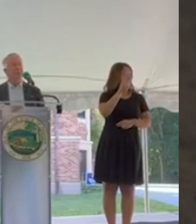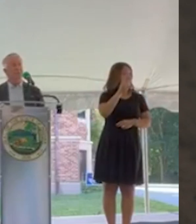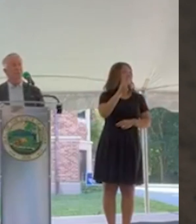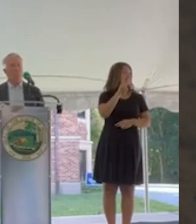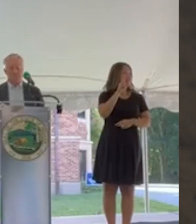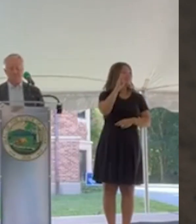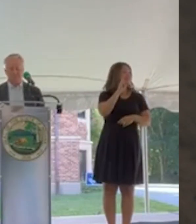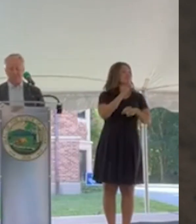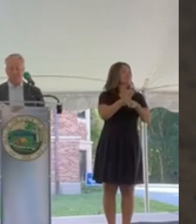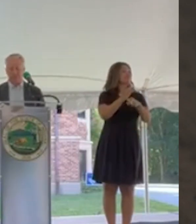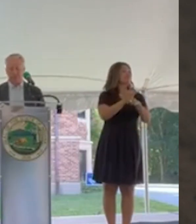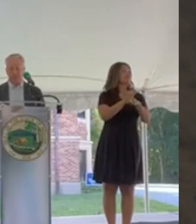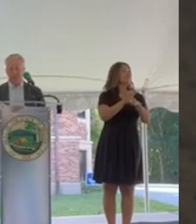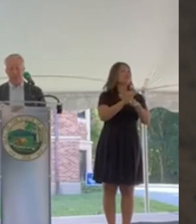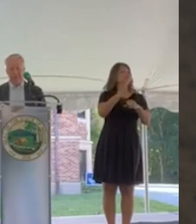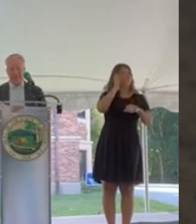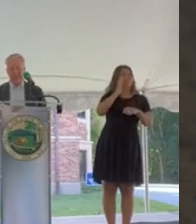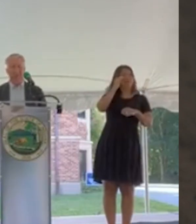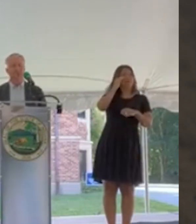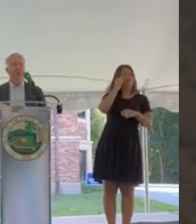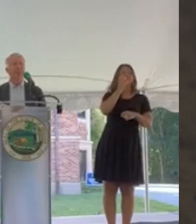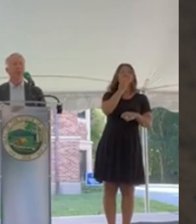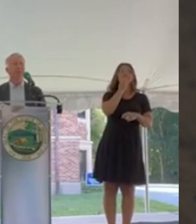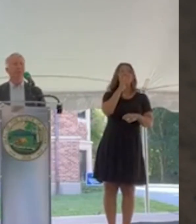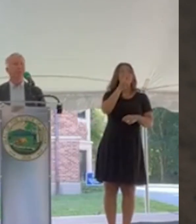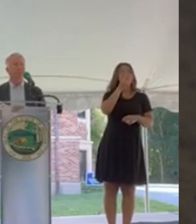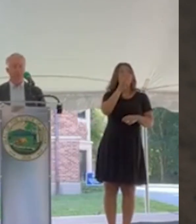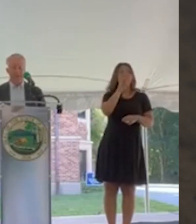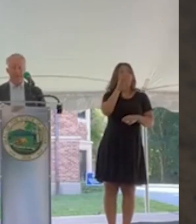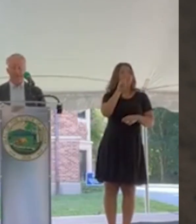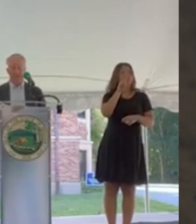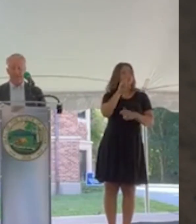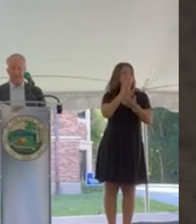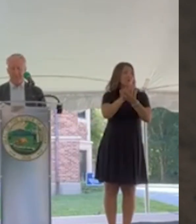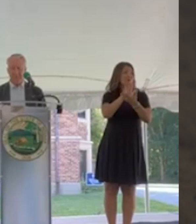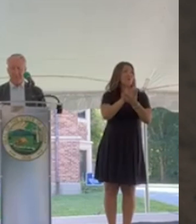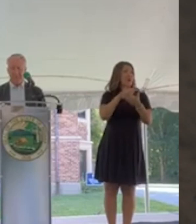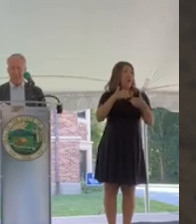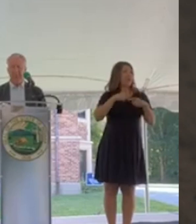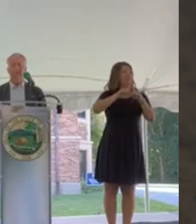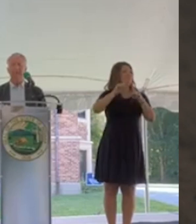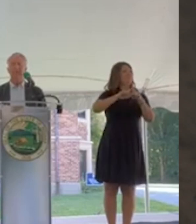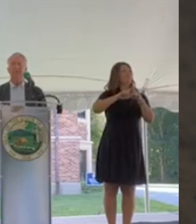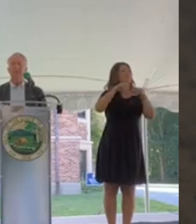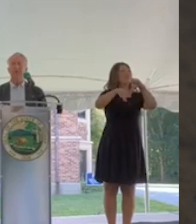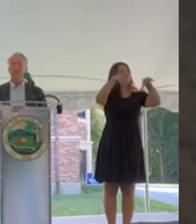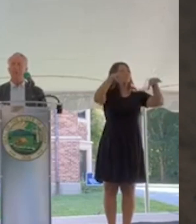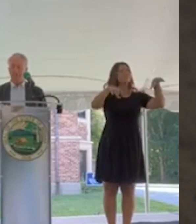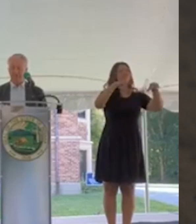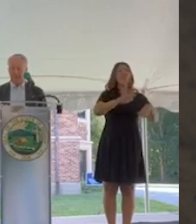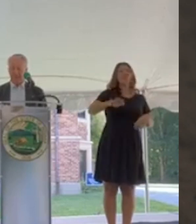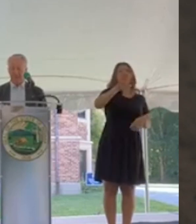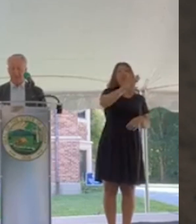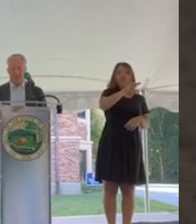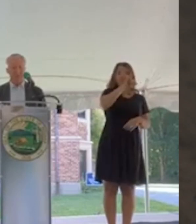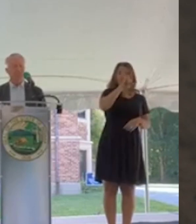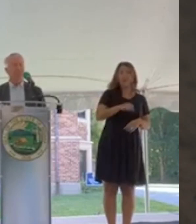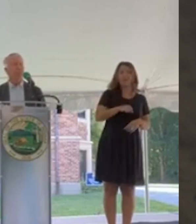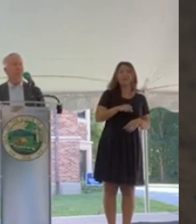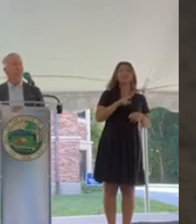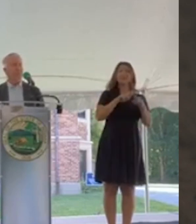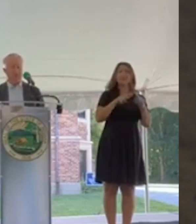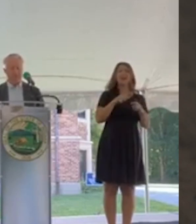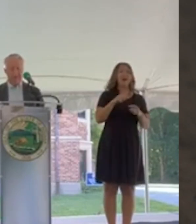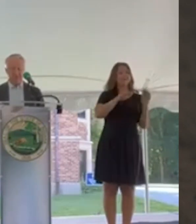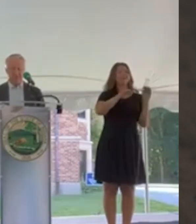originally known as the Willard School, had several locations throughout the city before being placed on 42nd Street,